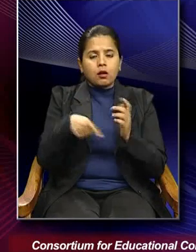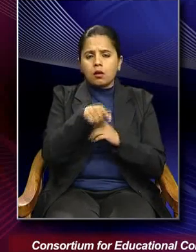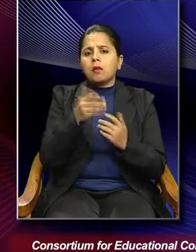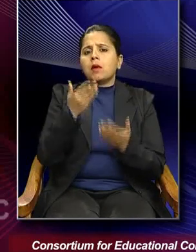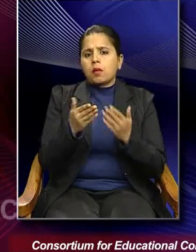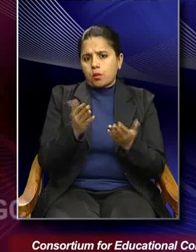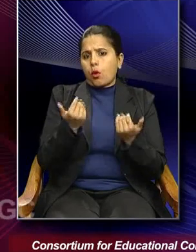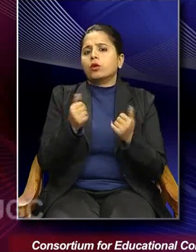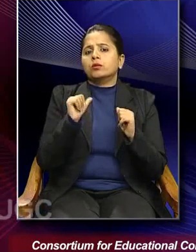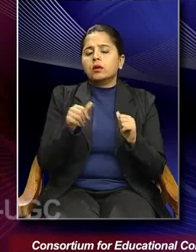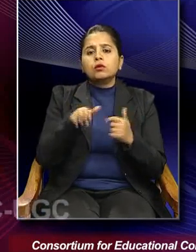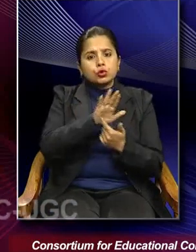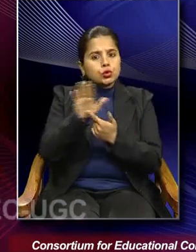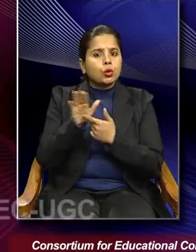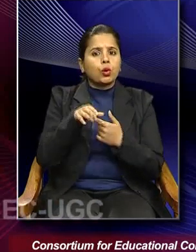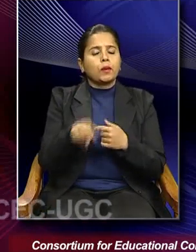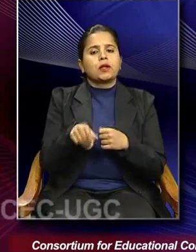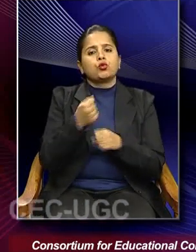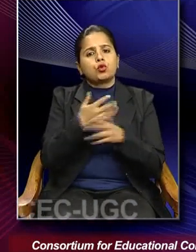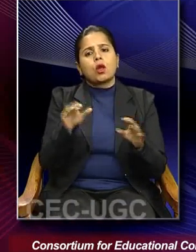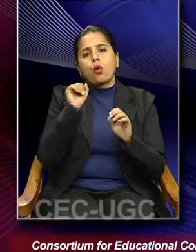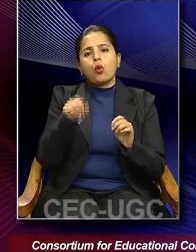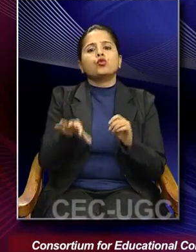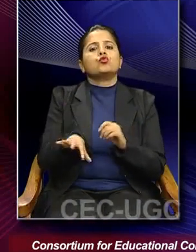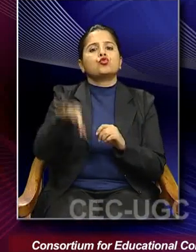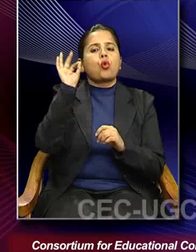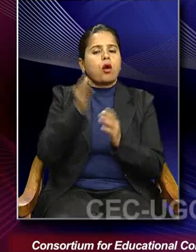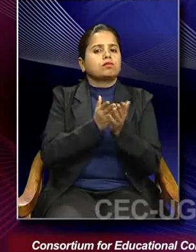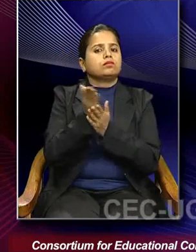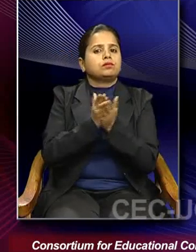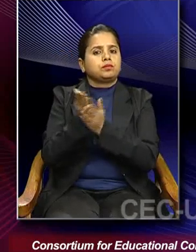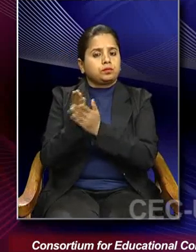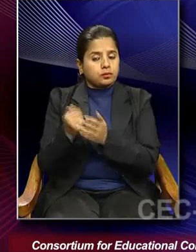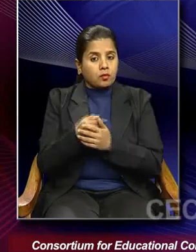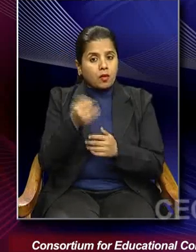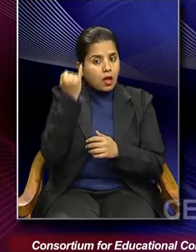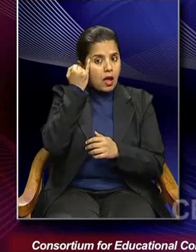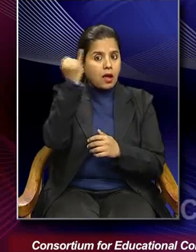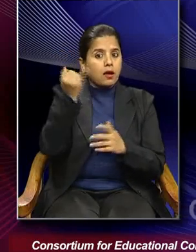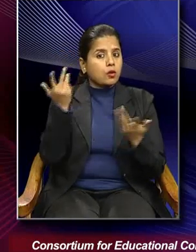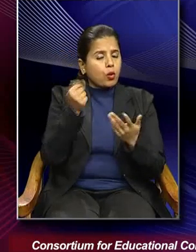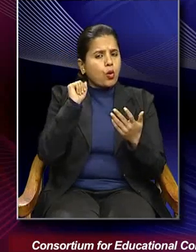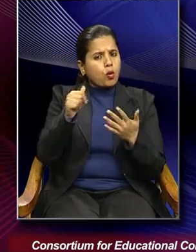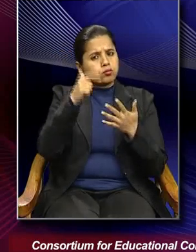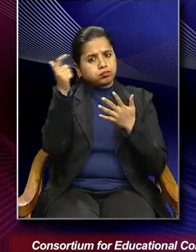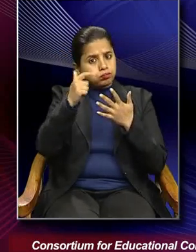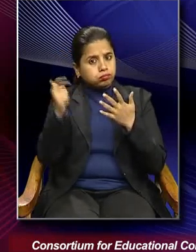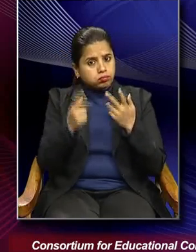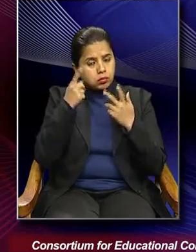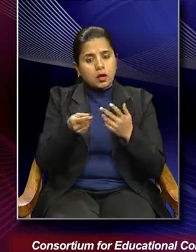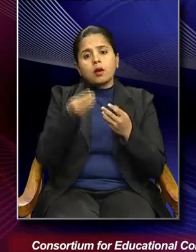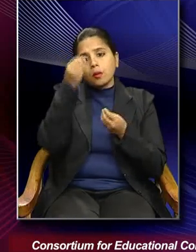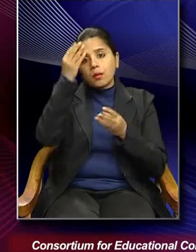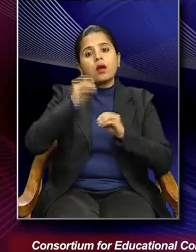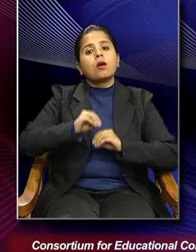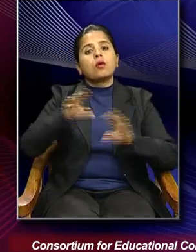plausible to generate a social choice mechanism. So the idea or the notion and the message which has